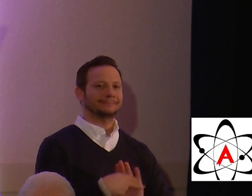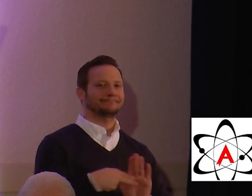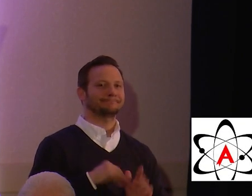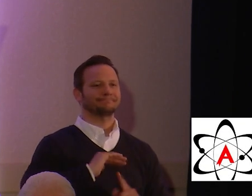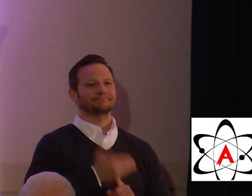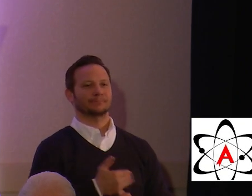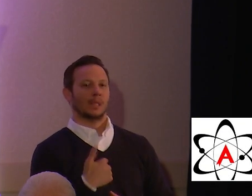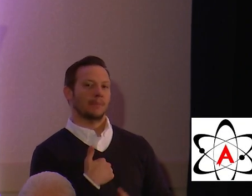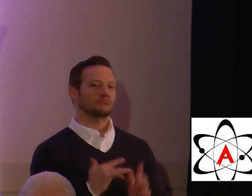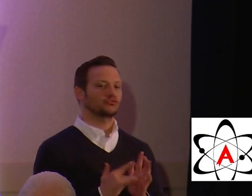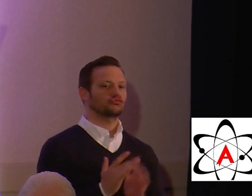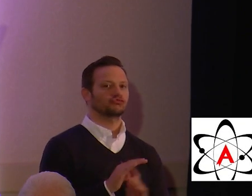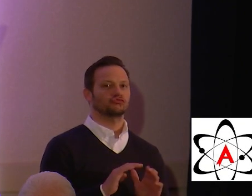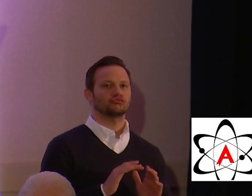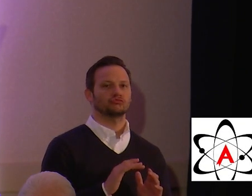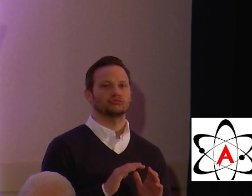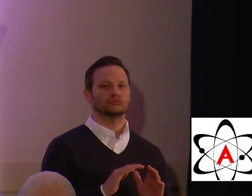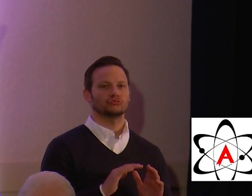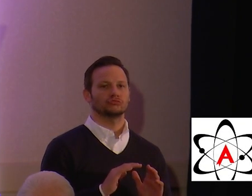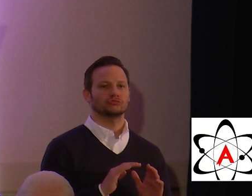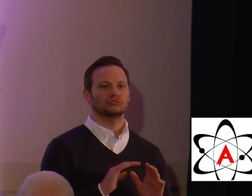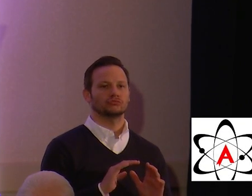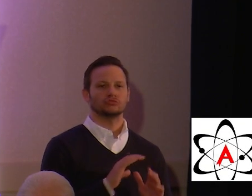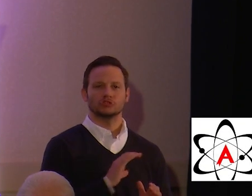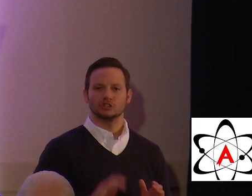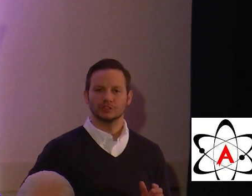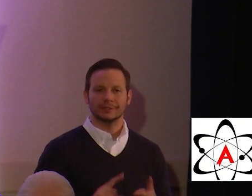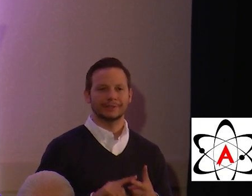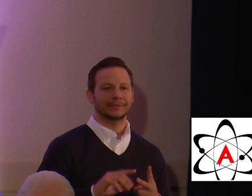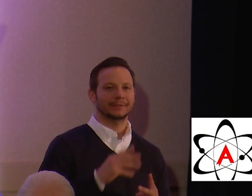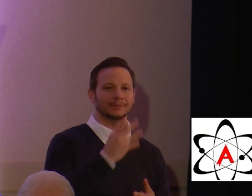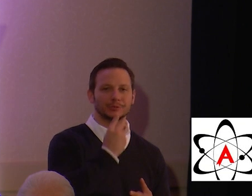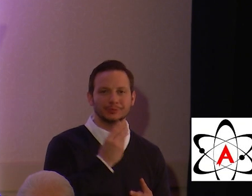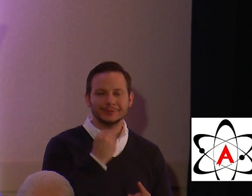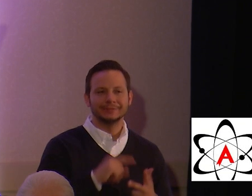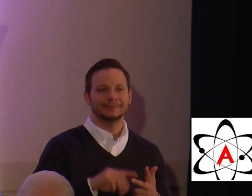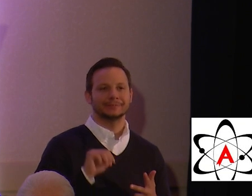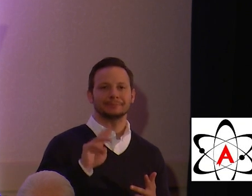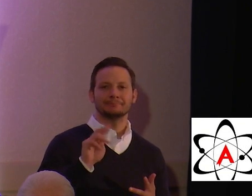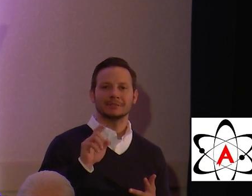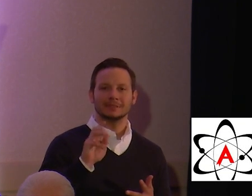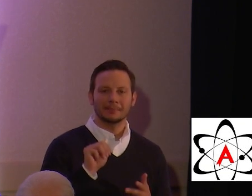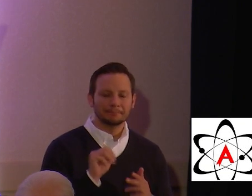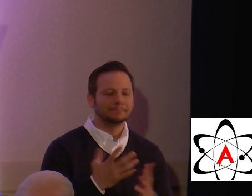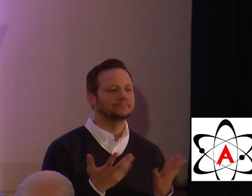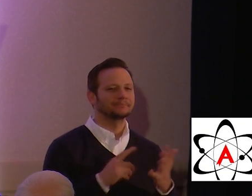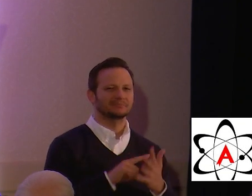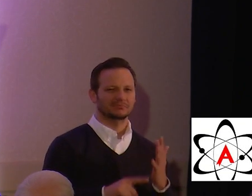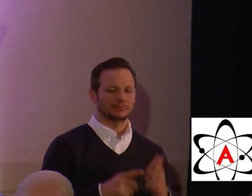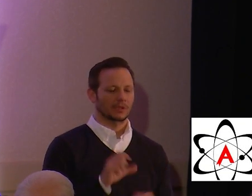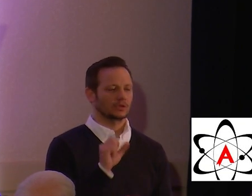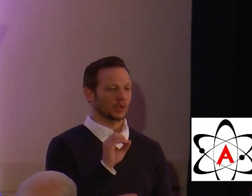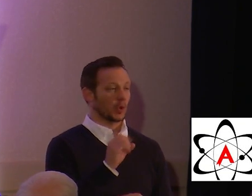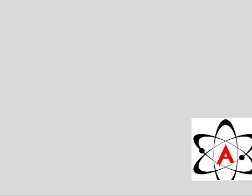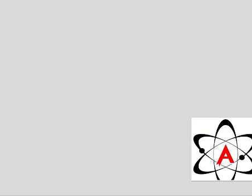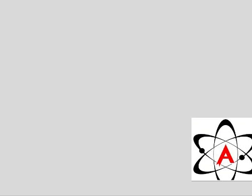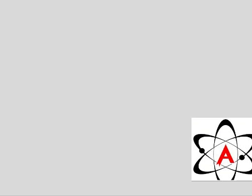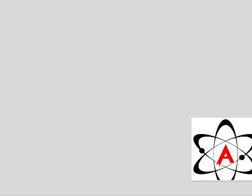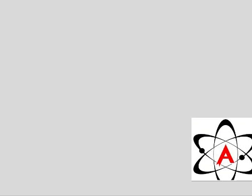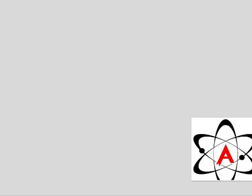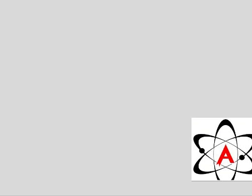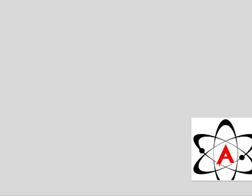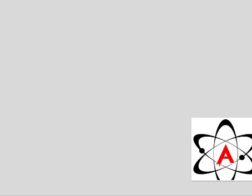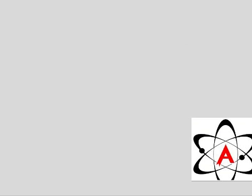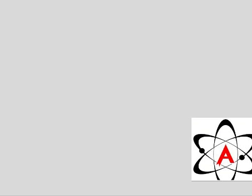going to talk about nuns because that's us. And I'm just going to use that as an example. Now, when this chart came out, when this poll came